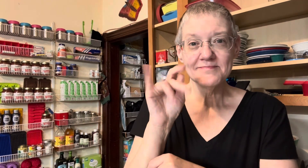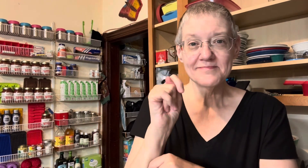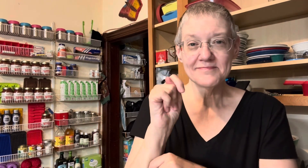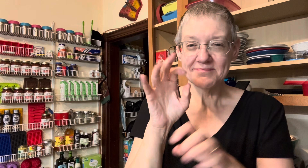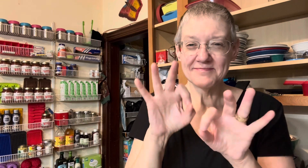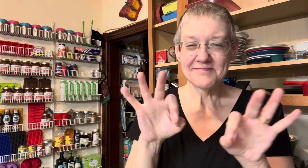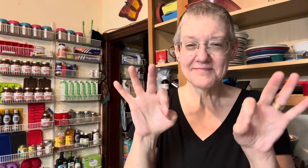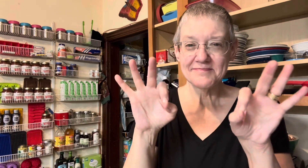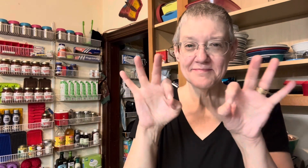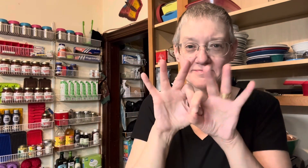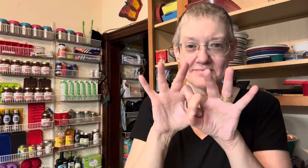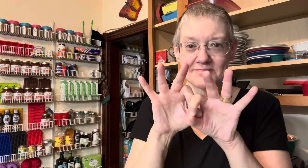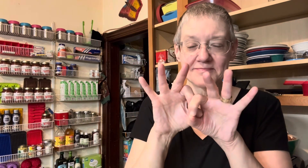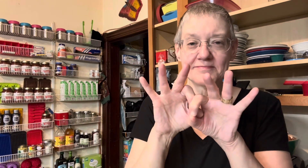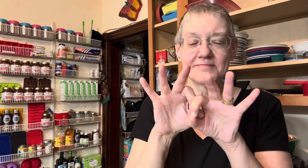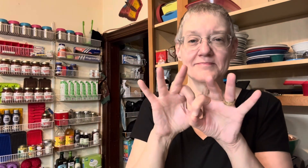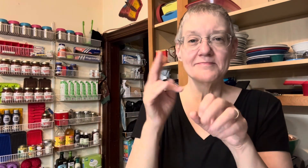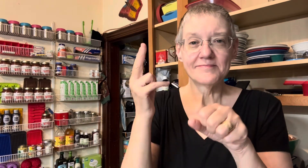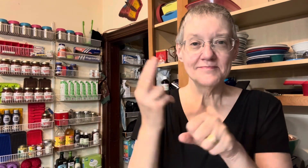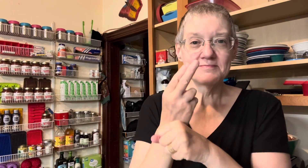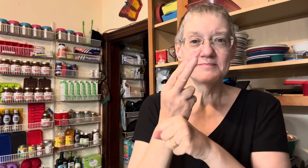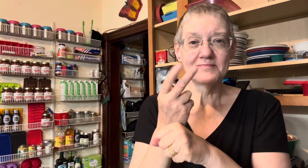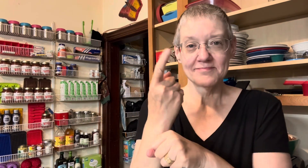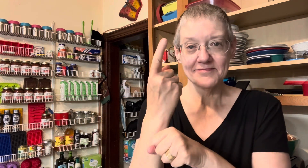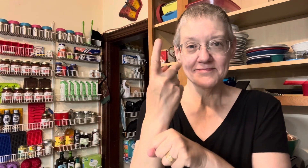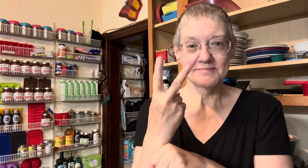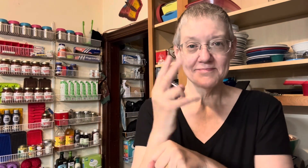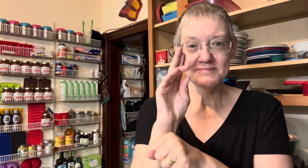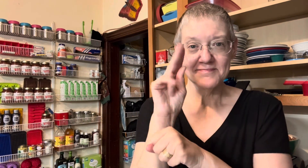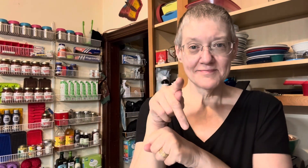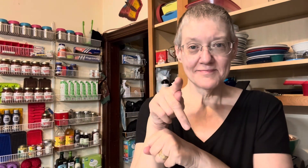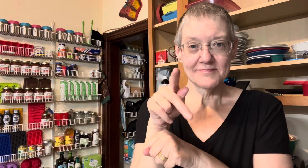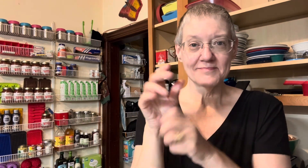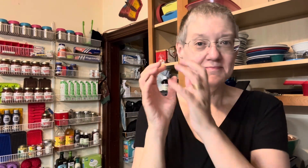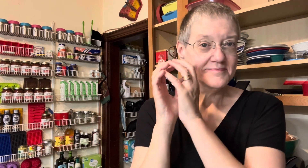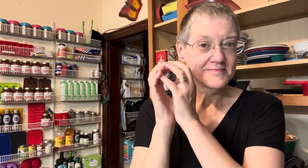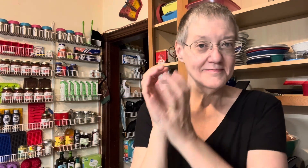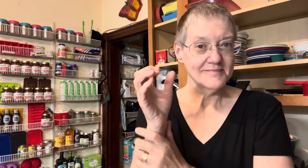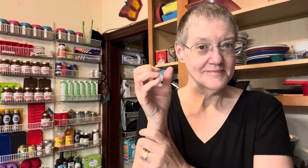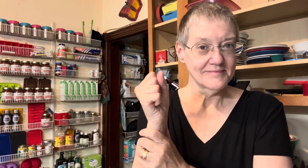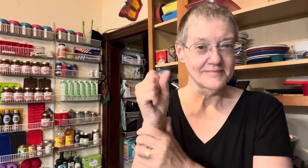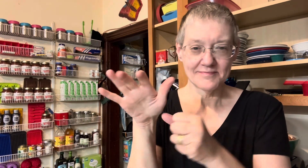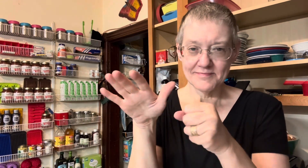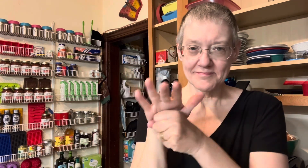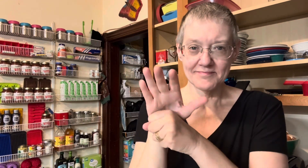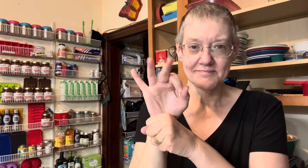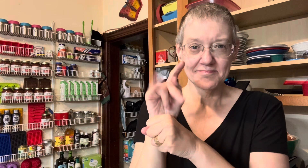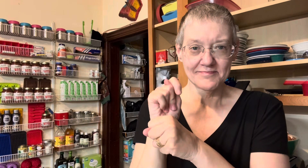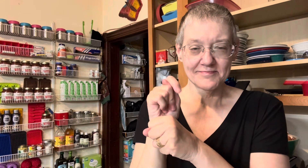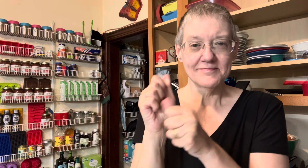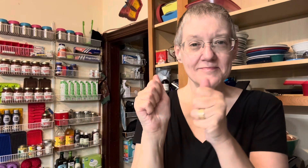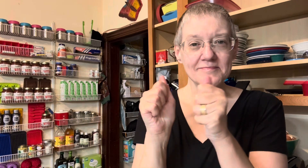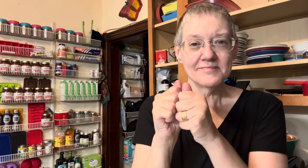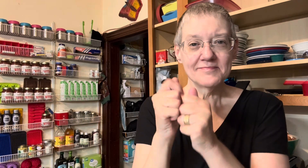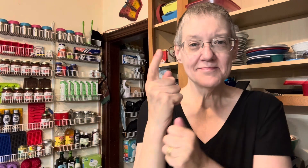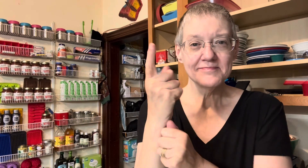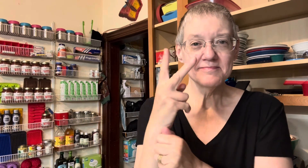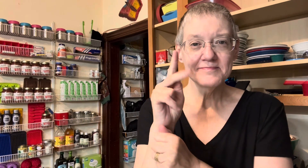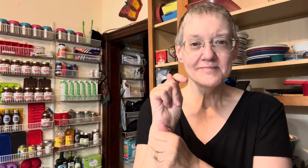But for me, being on keto, making it high fat is important. And I use half a cup of coconut milk, full fat coconut milk, with